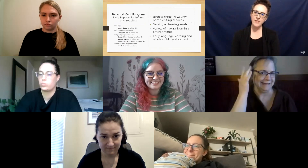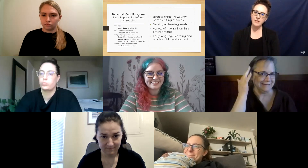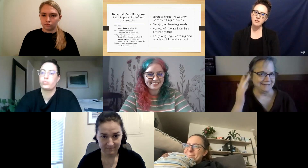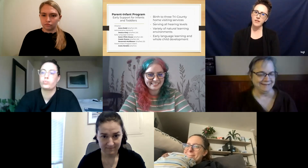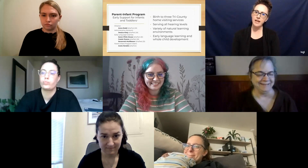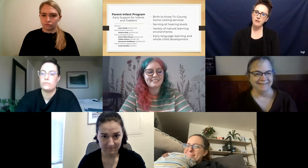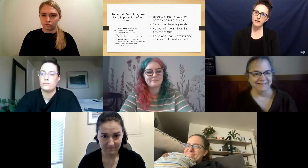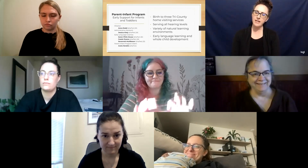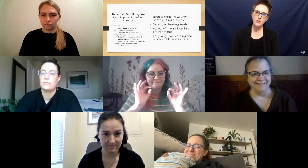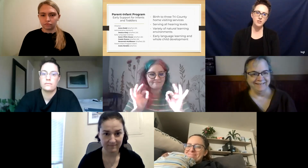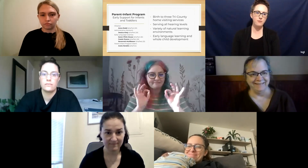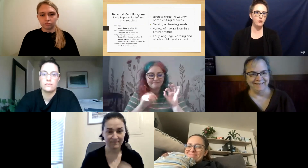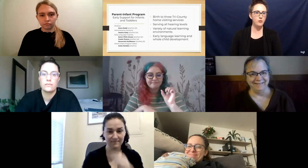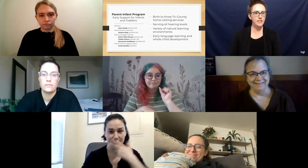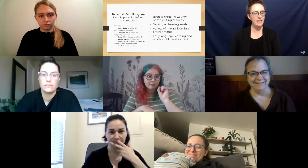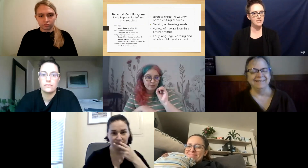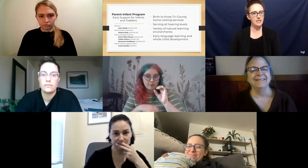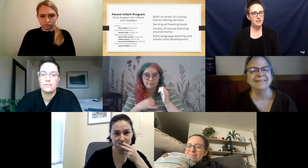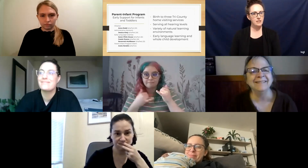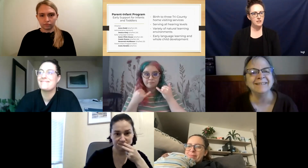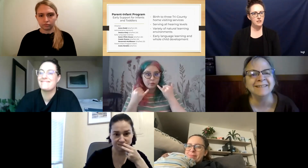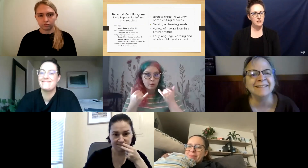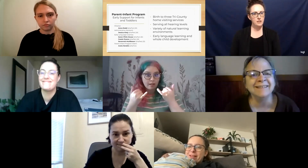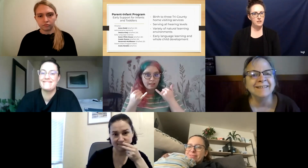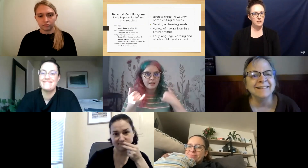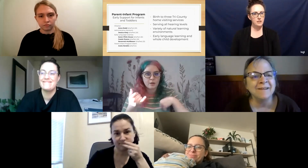I think that's all that I have right now, so I'll turn it back over to Cassie.